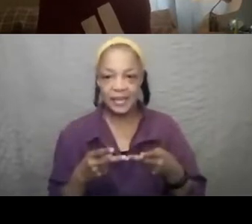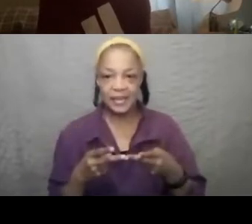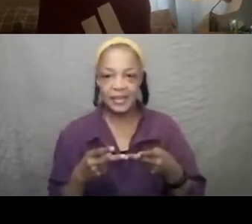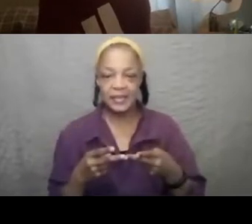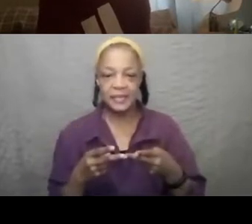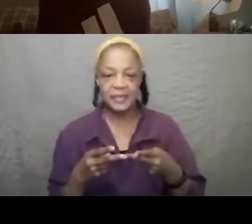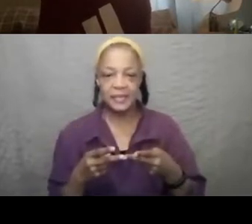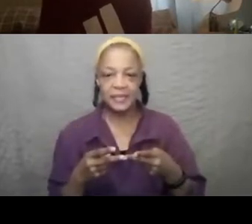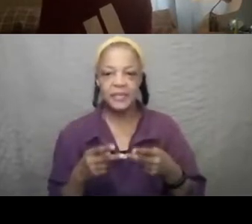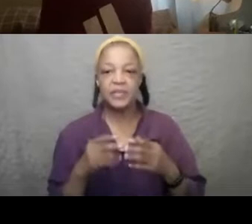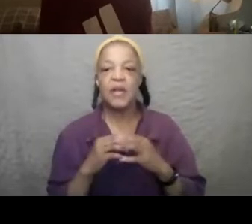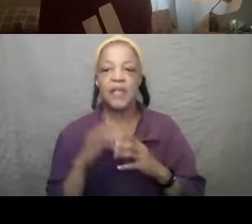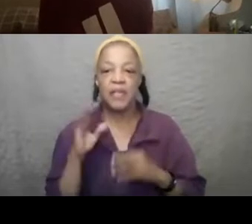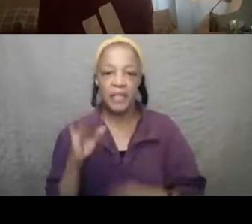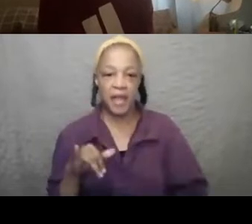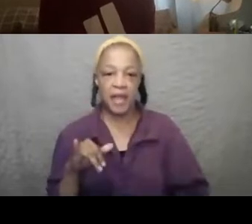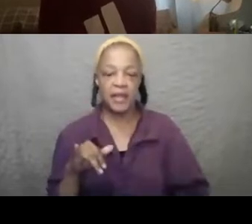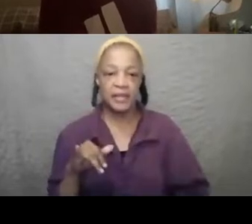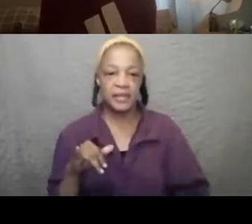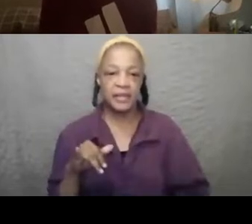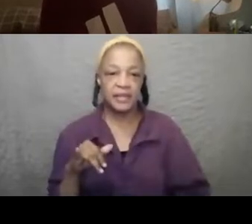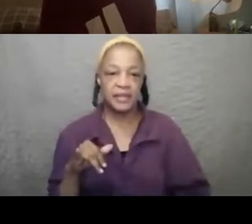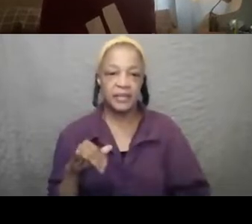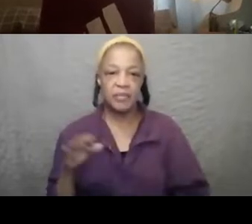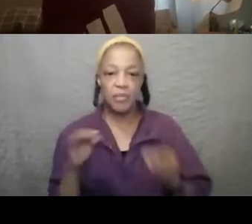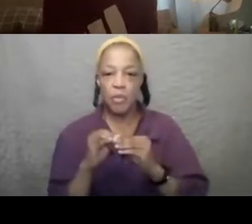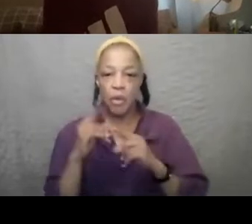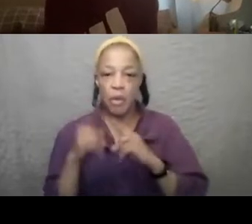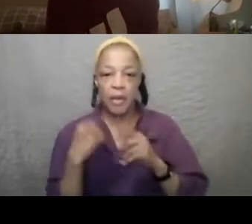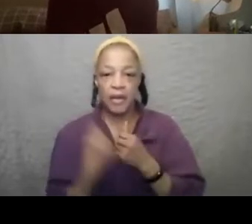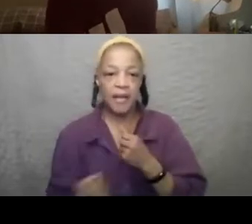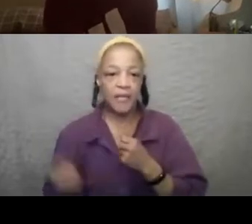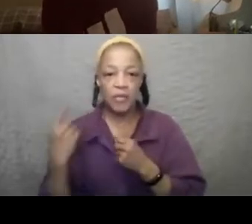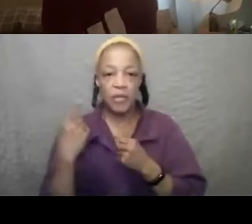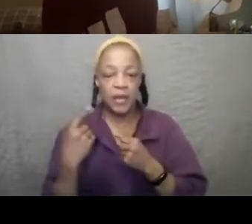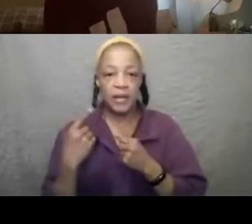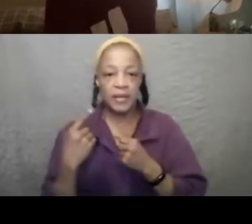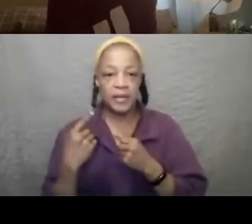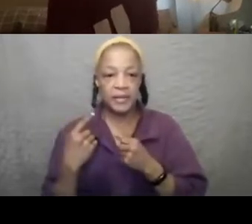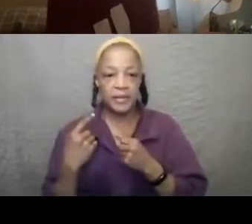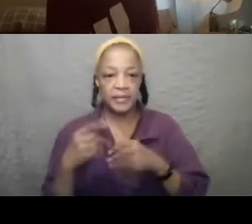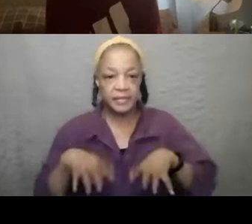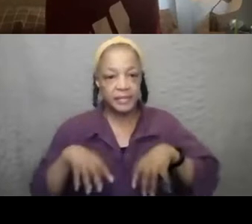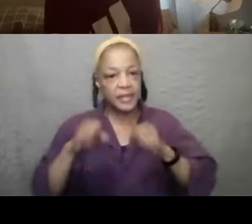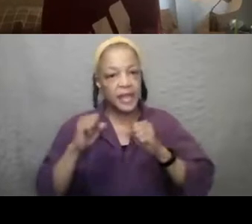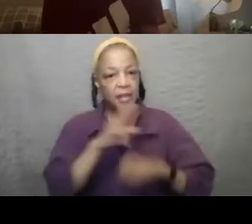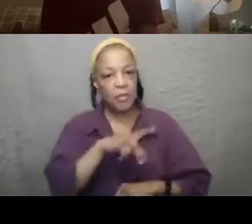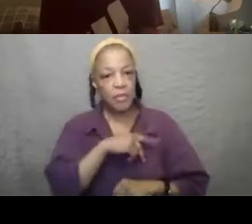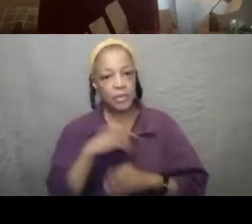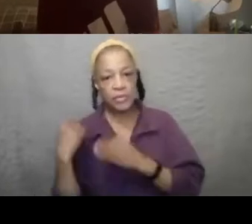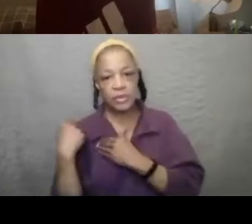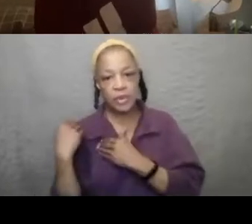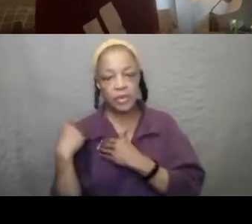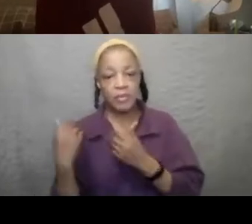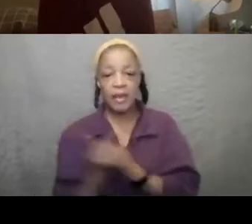But yeah, that's really sort of, it is more about everyone taking their personal responsibility to just make everything better